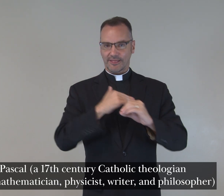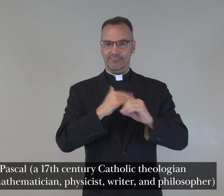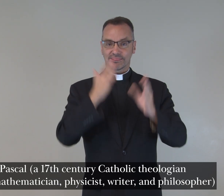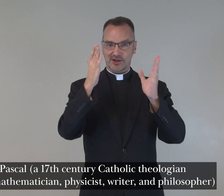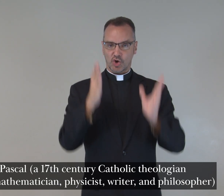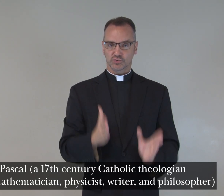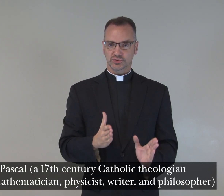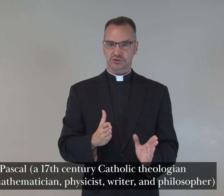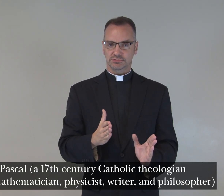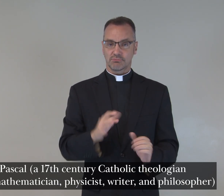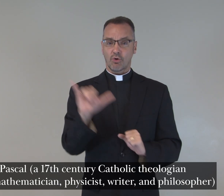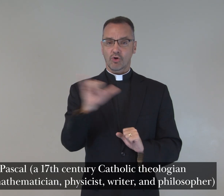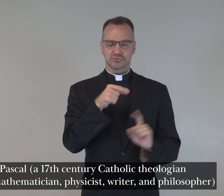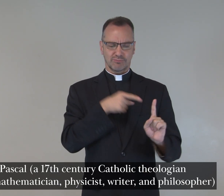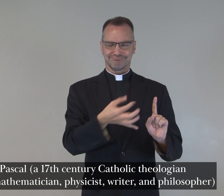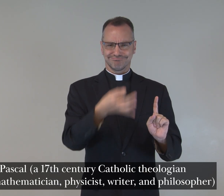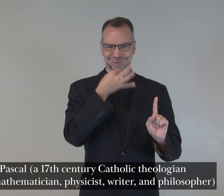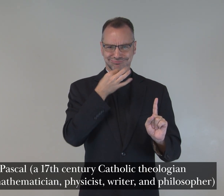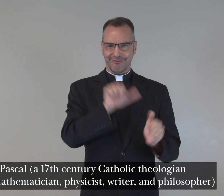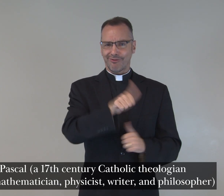physicist, writer, and philosopher,